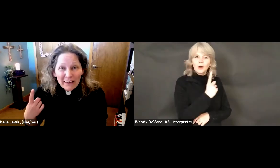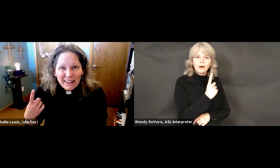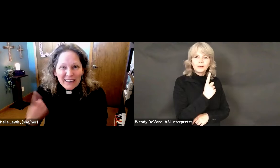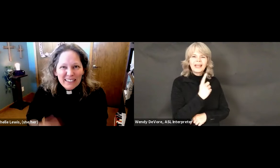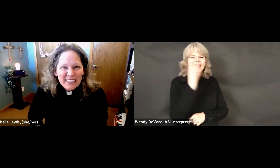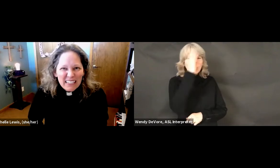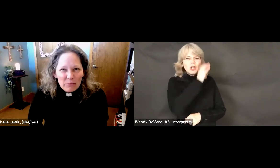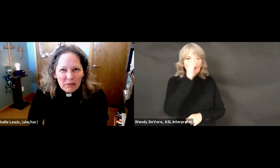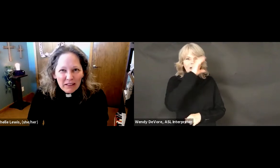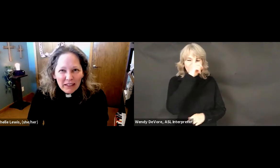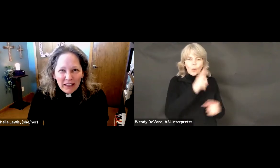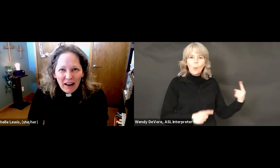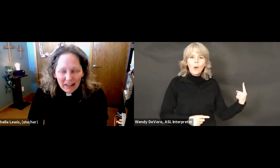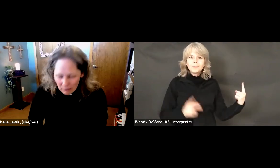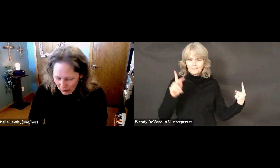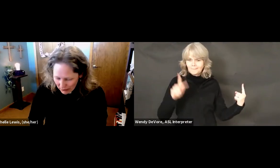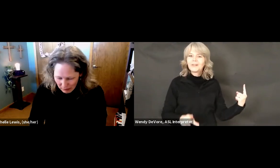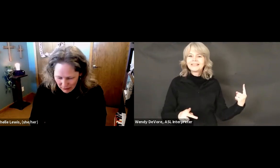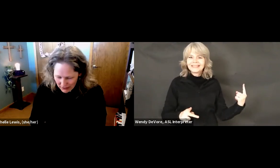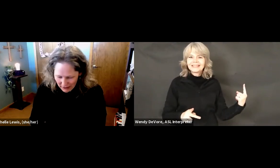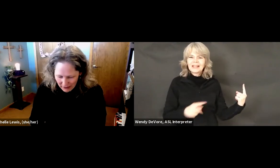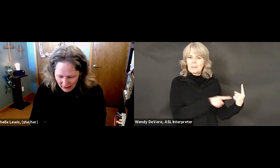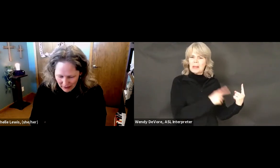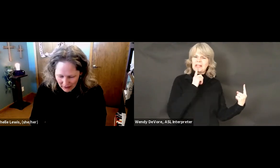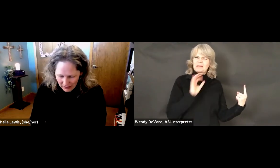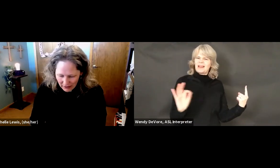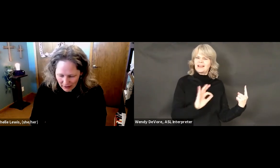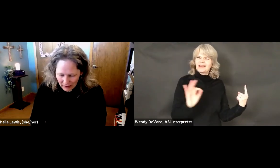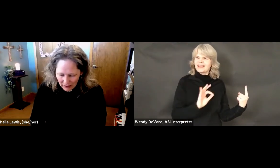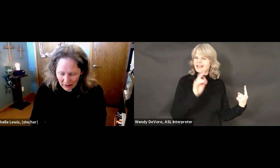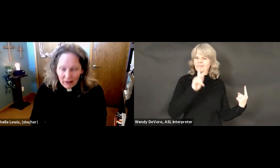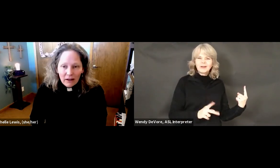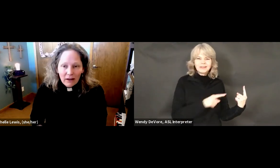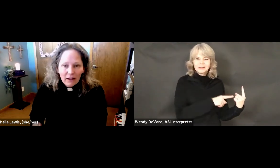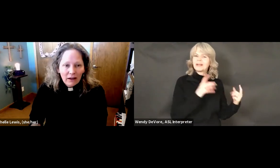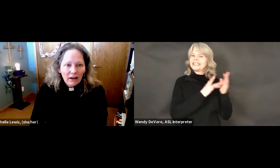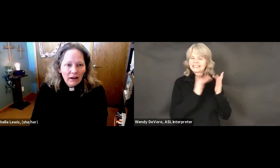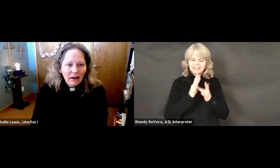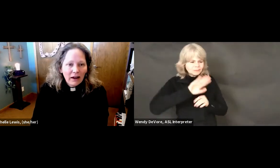one seemingly unimportant person.